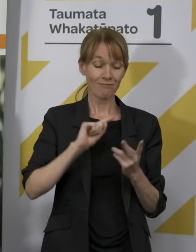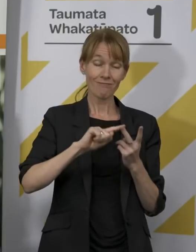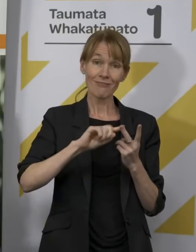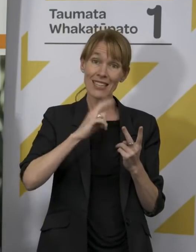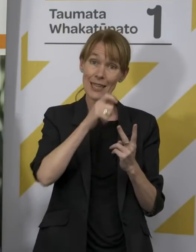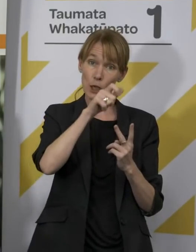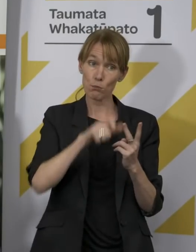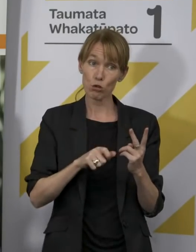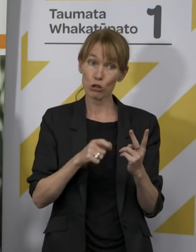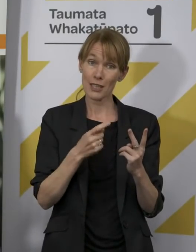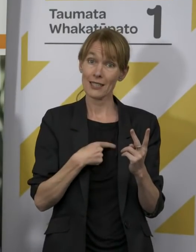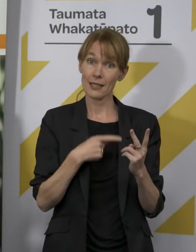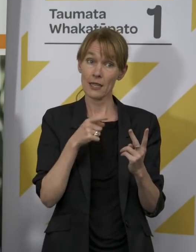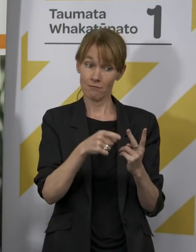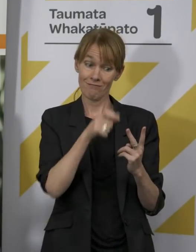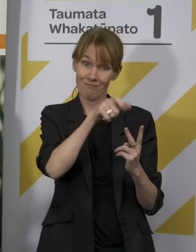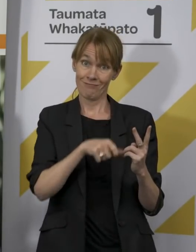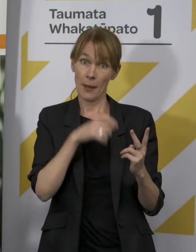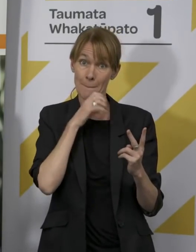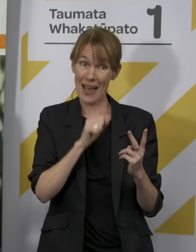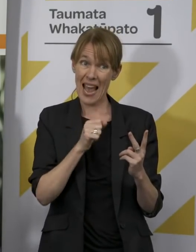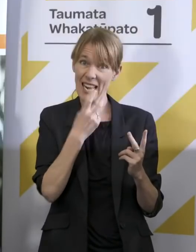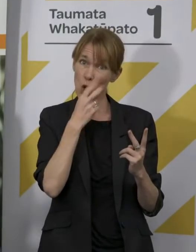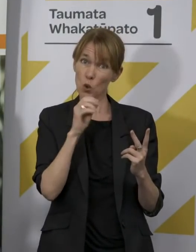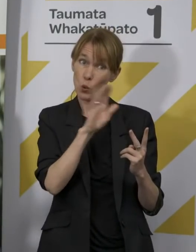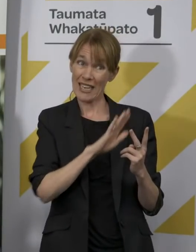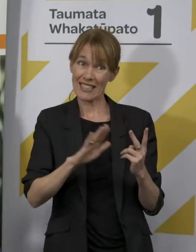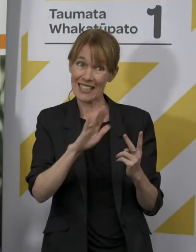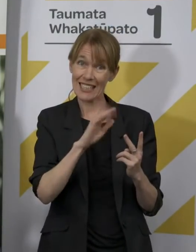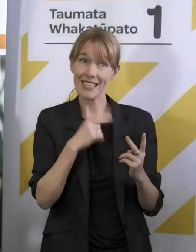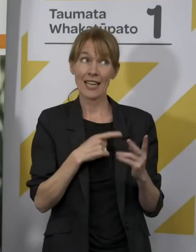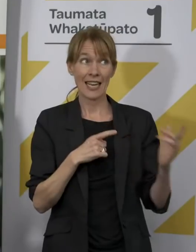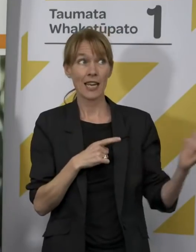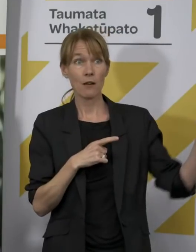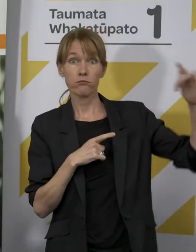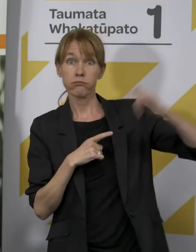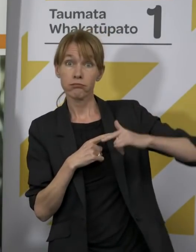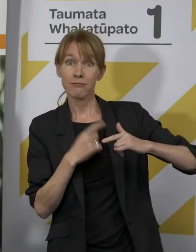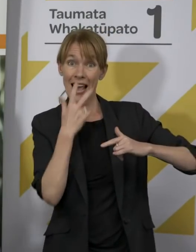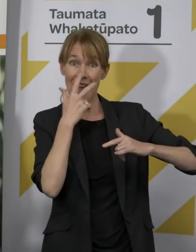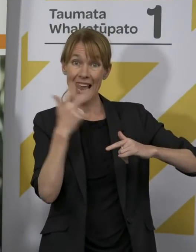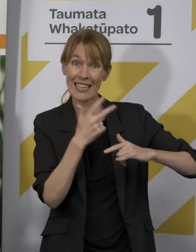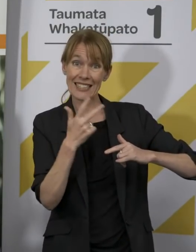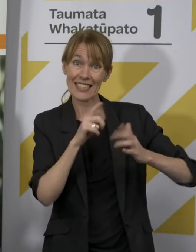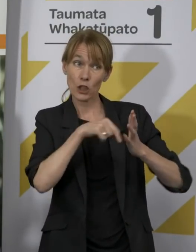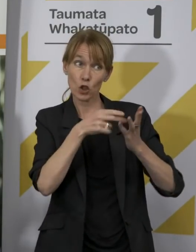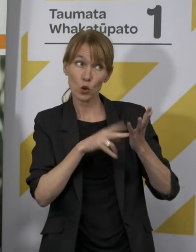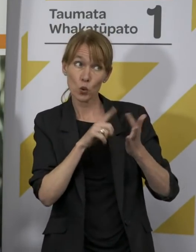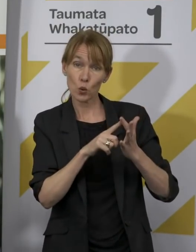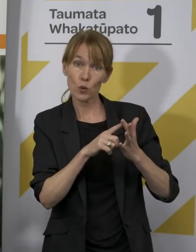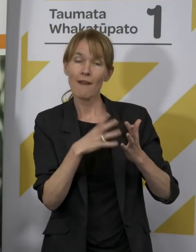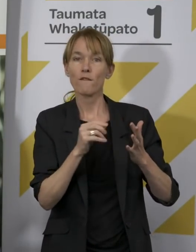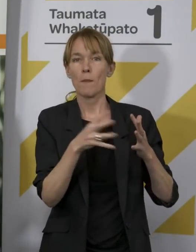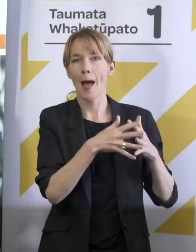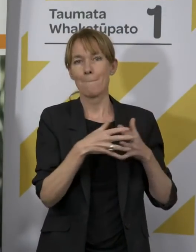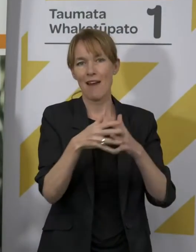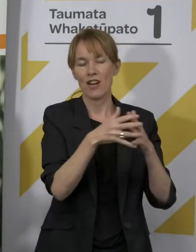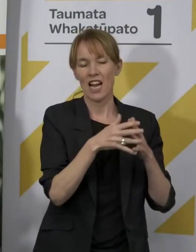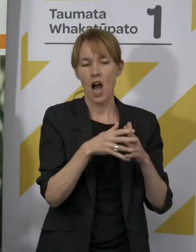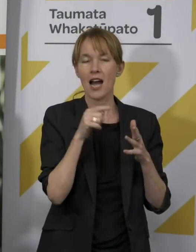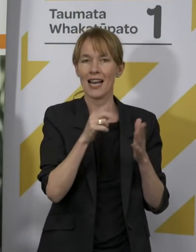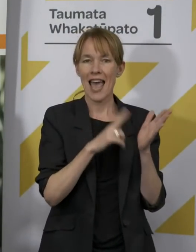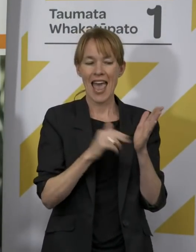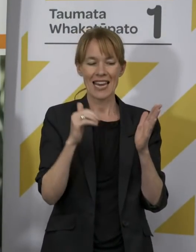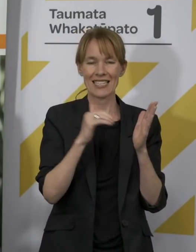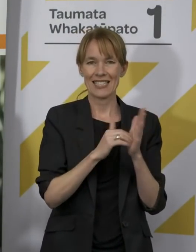who arrived in New Zealand on the 18th of June from the US of A. He was on flight NZ5 from